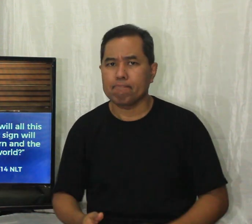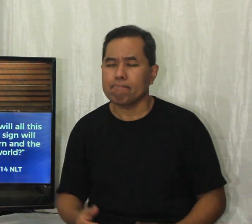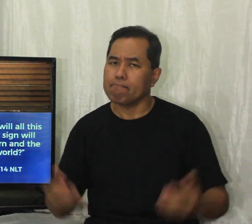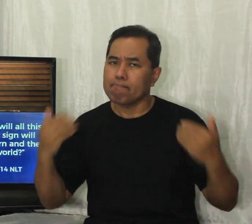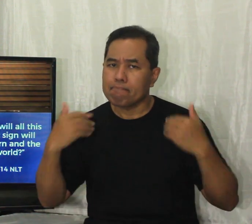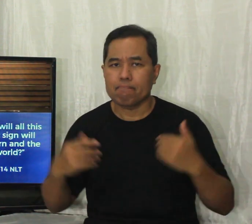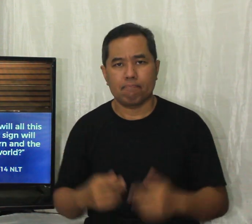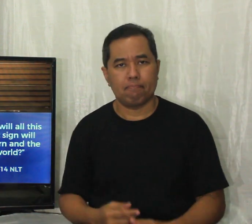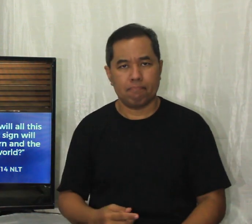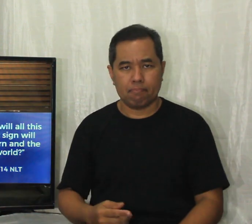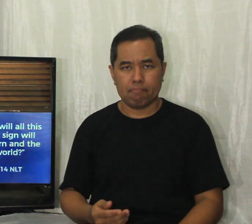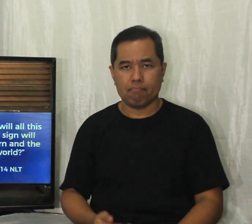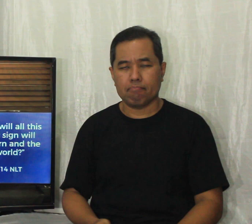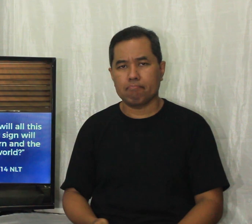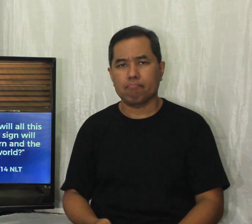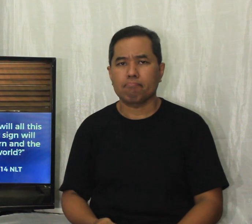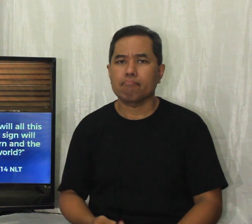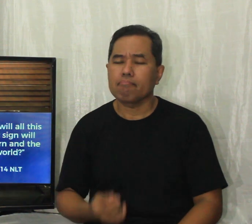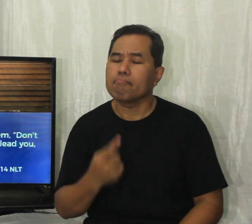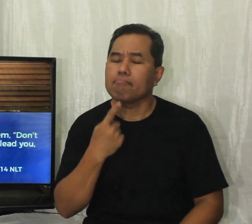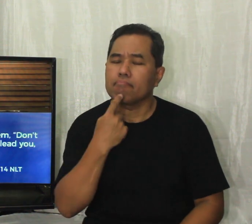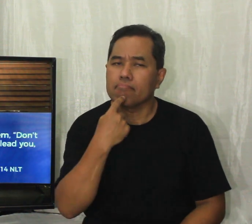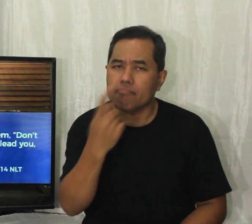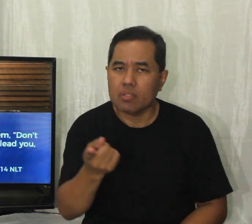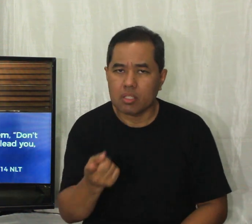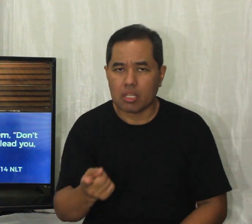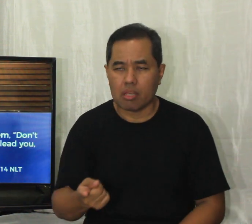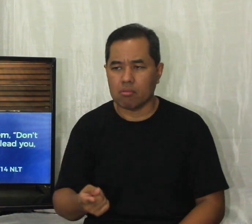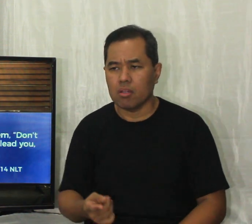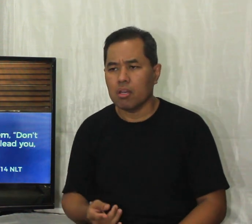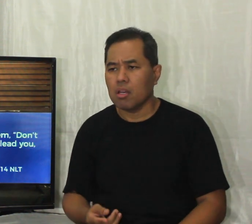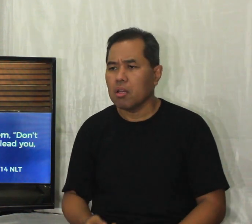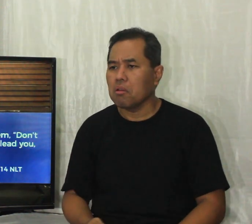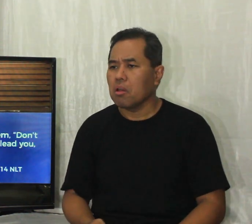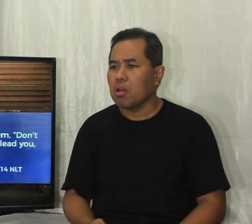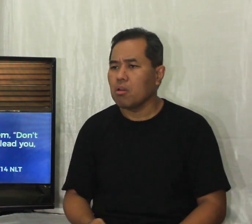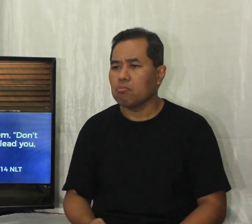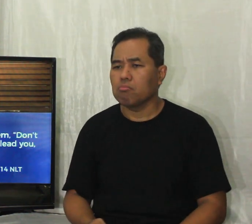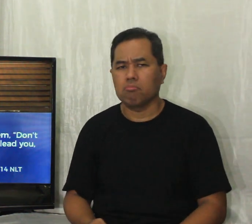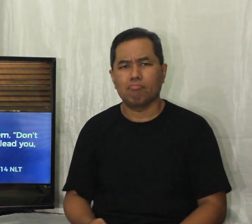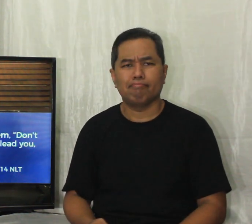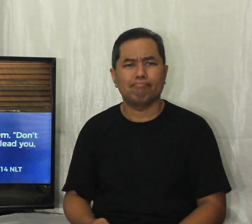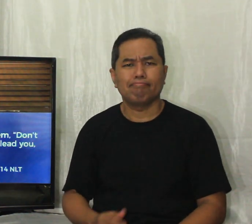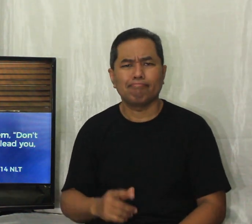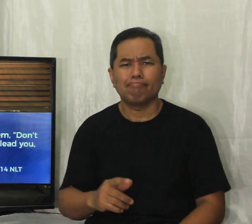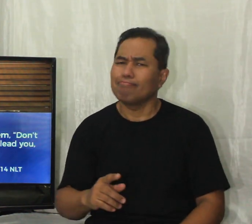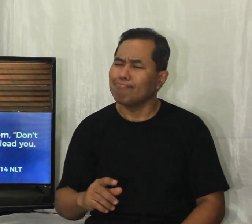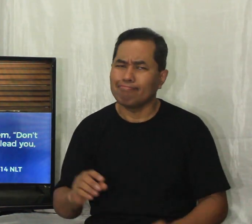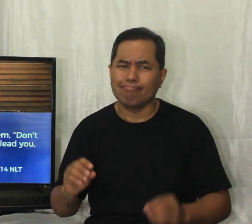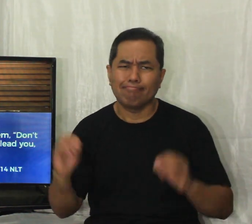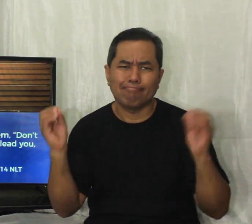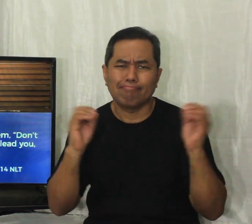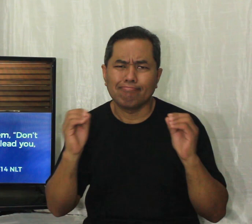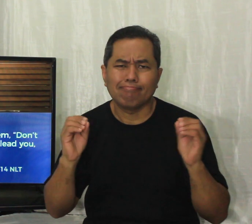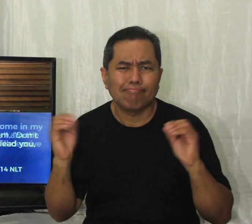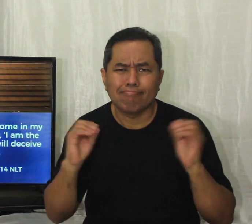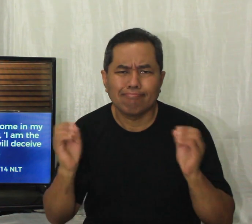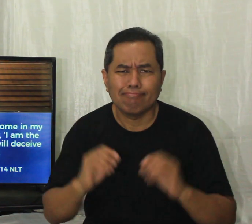So Jesus replies to them in verse 4. And he says, don't let anyone mislead